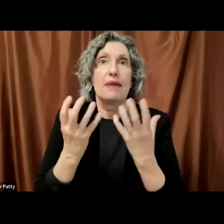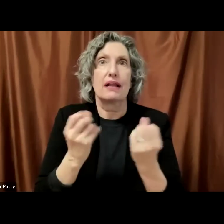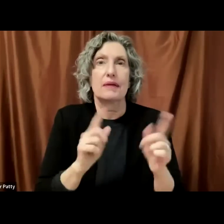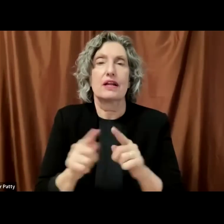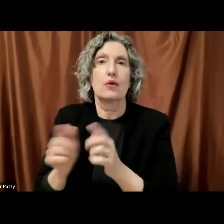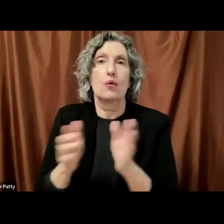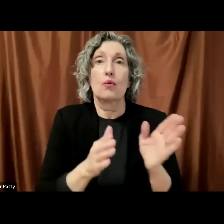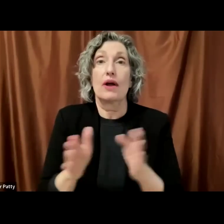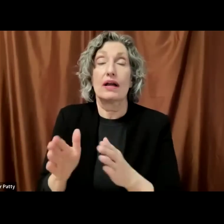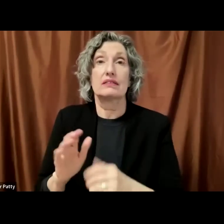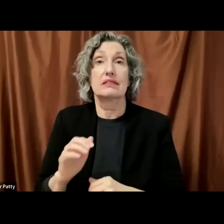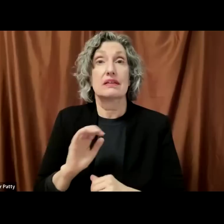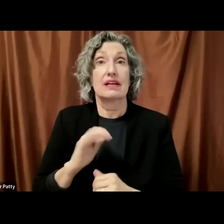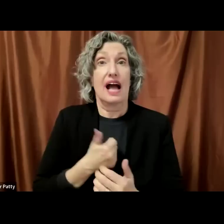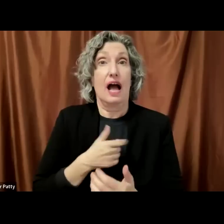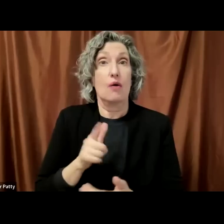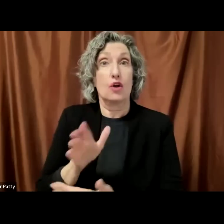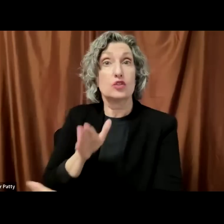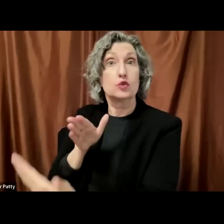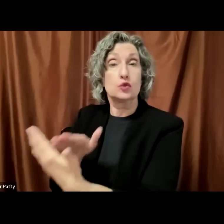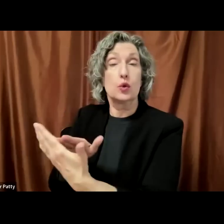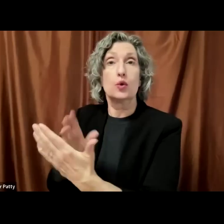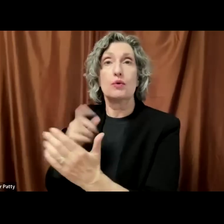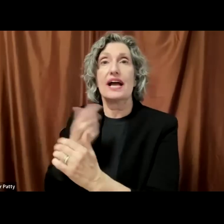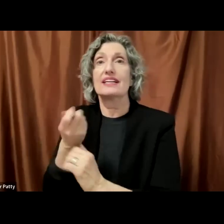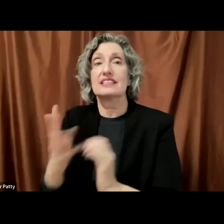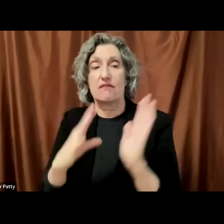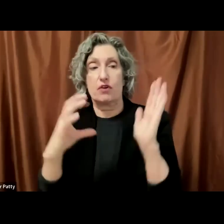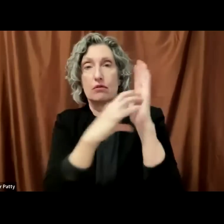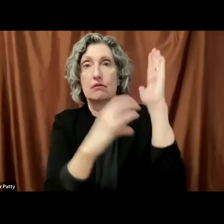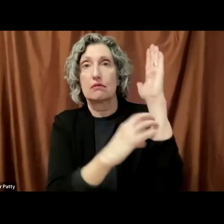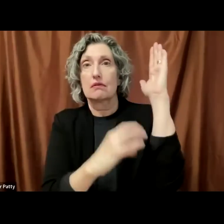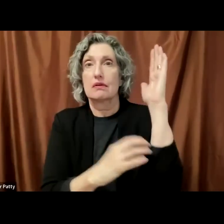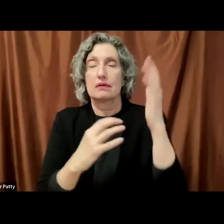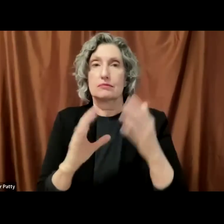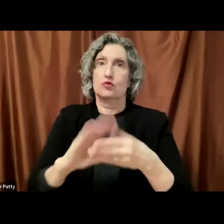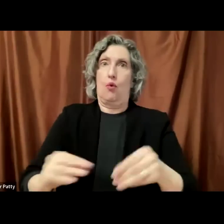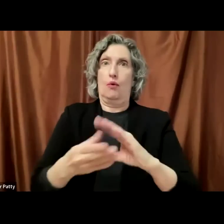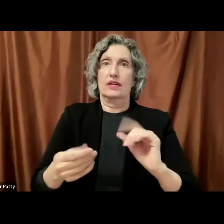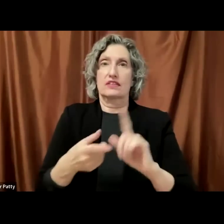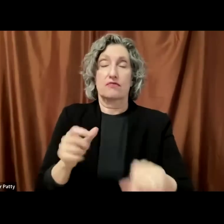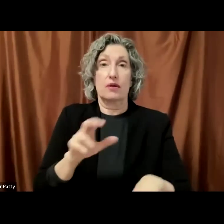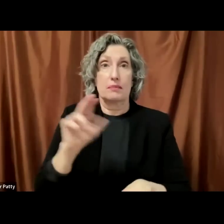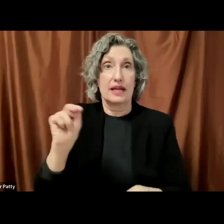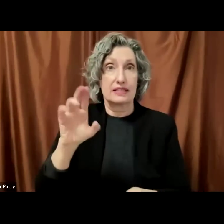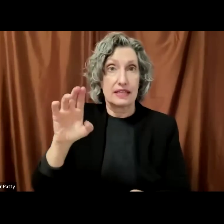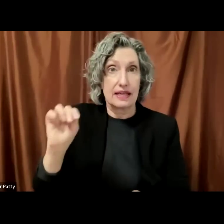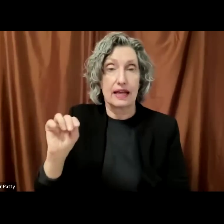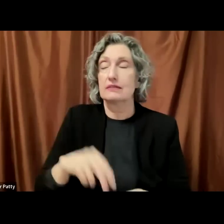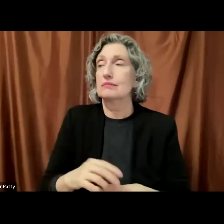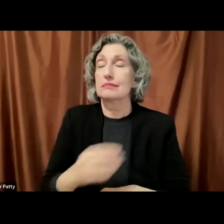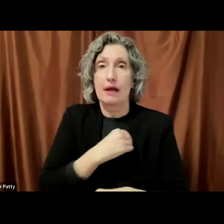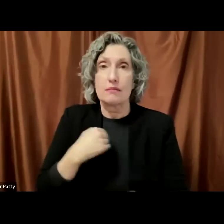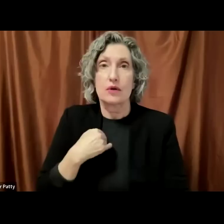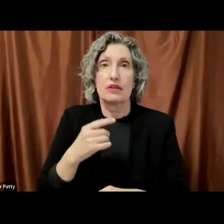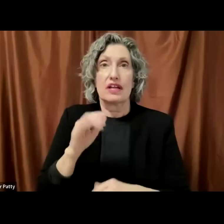we included a number of written declarations from NCN members and others who were able to explain what effect